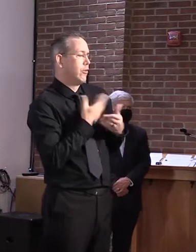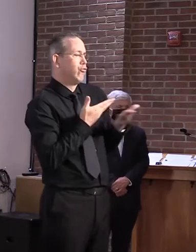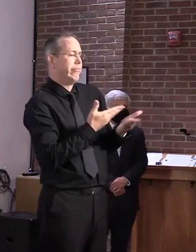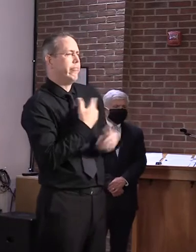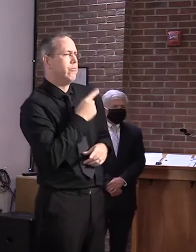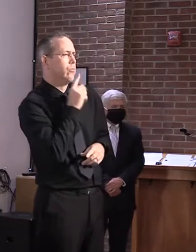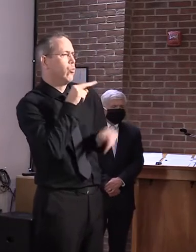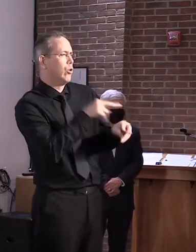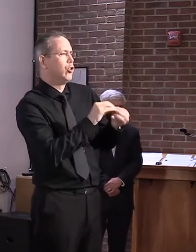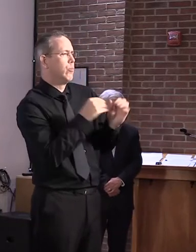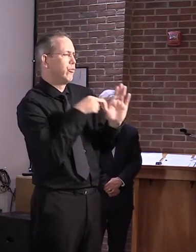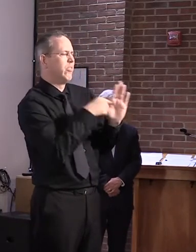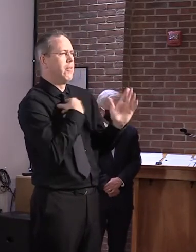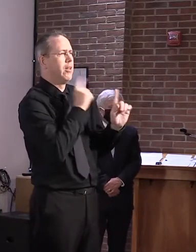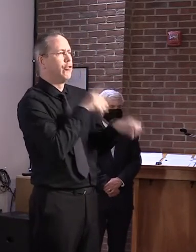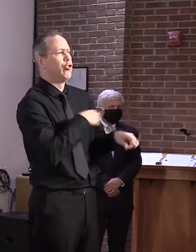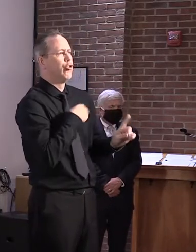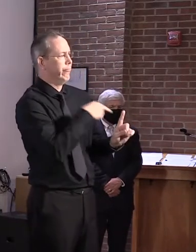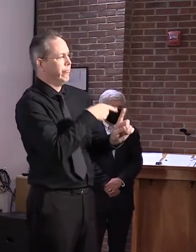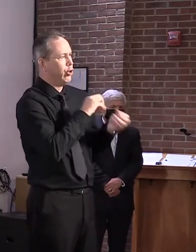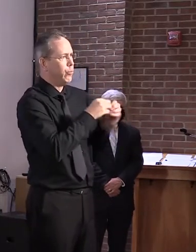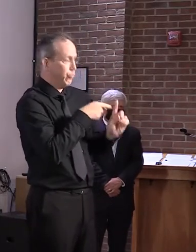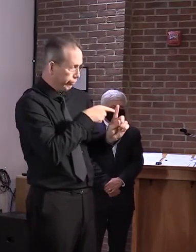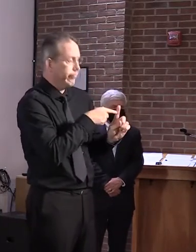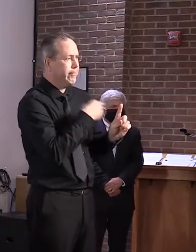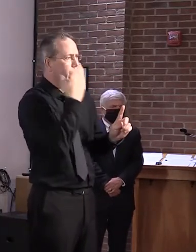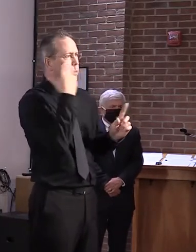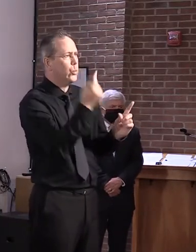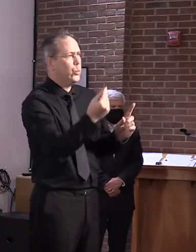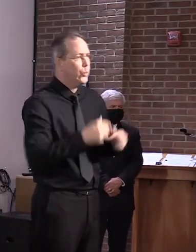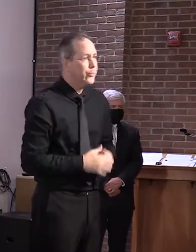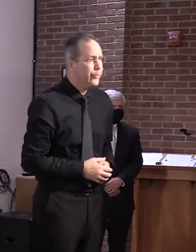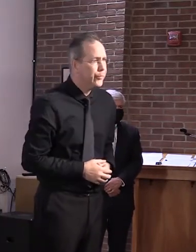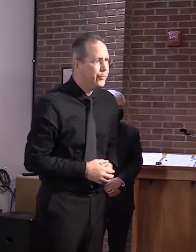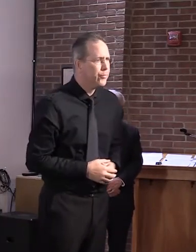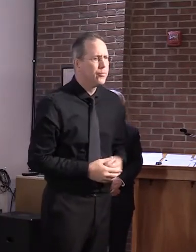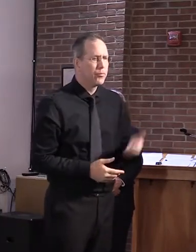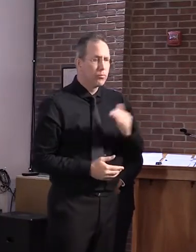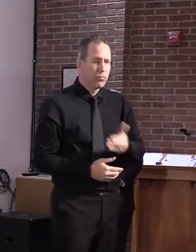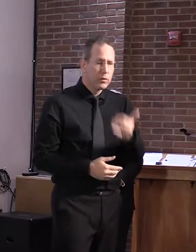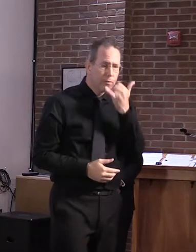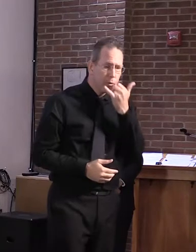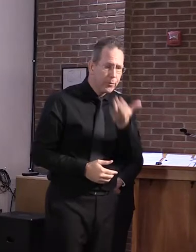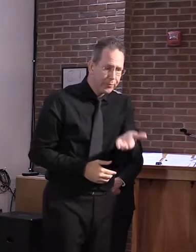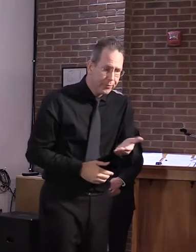Thank you. All right, we'll go to the phones, beginning with Kevin from 7 Days.